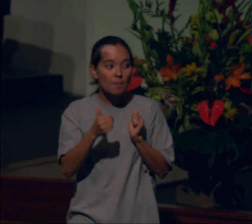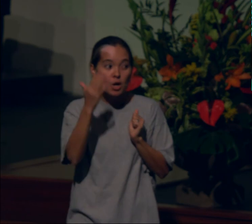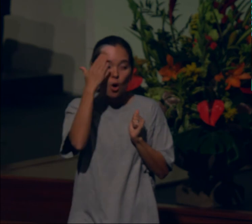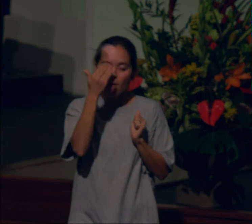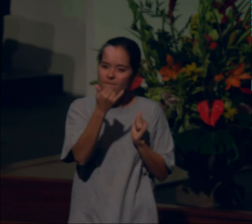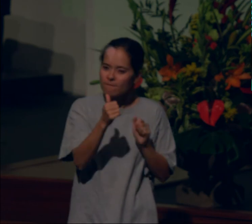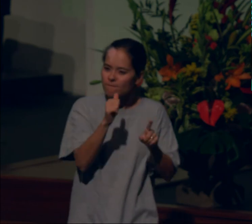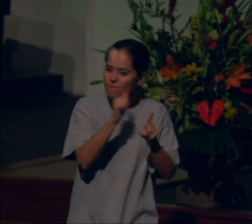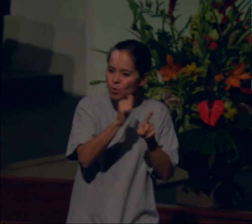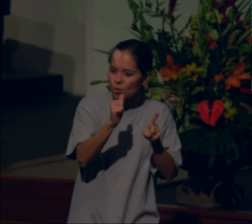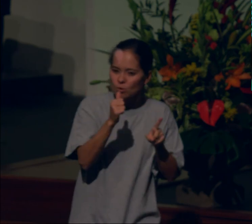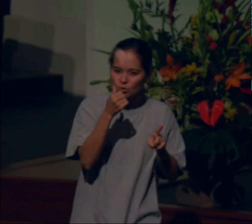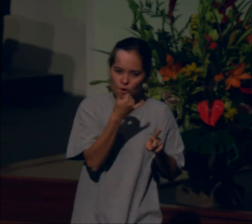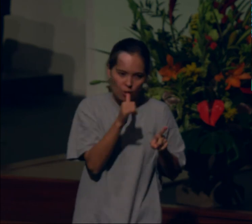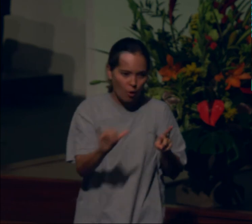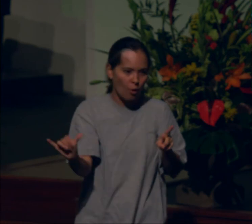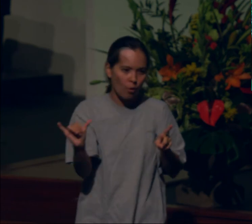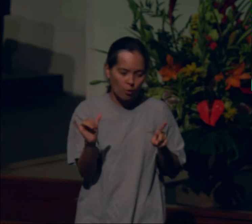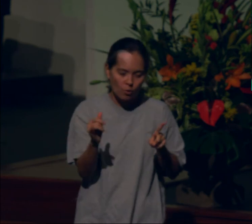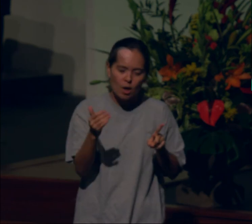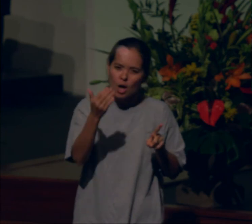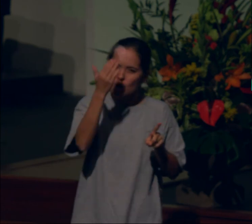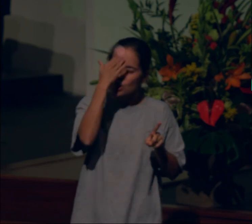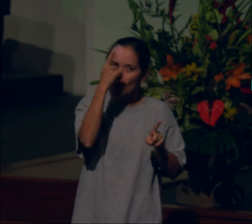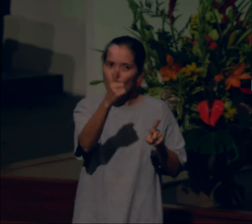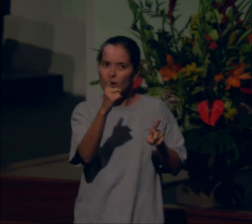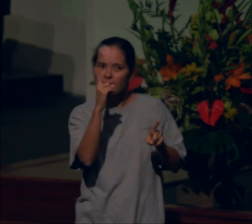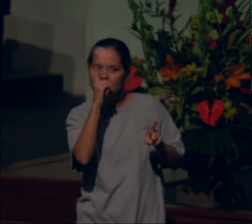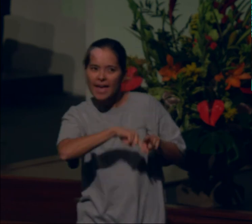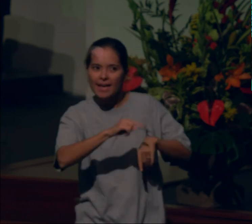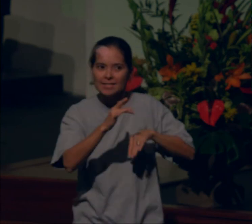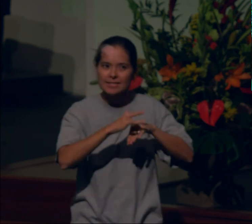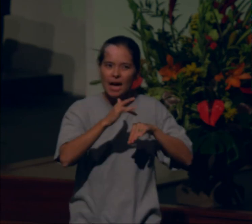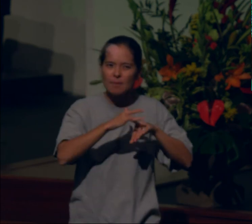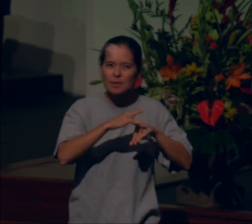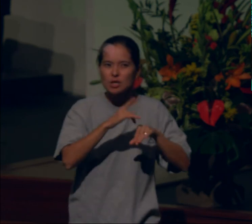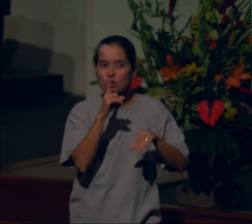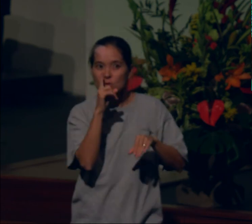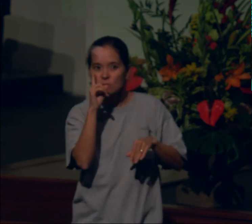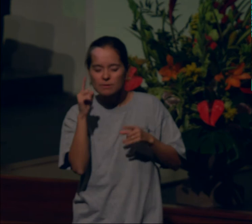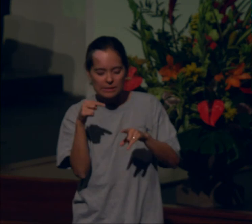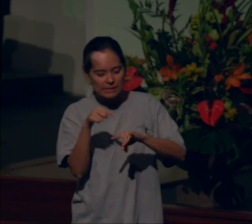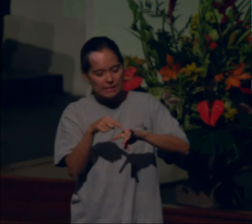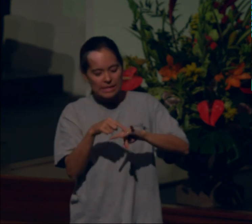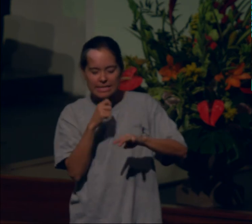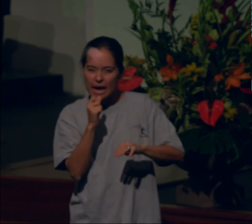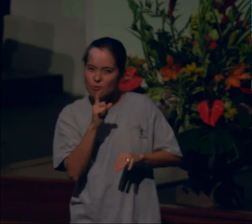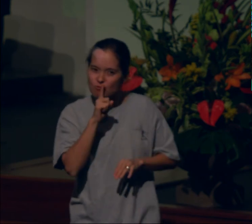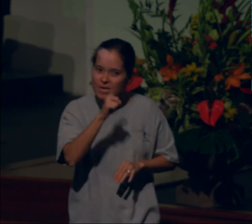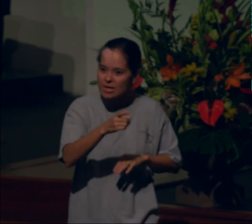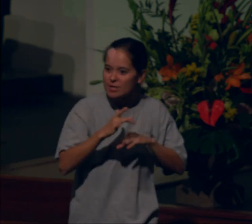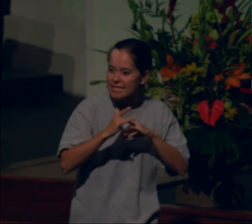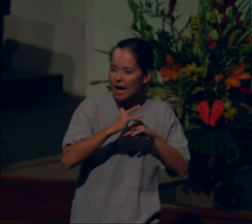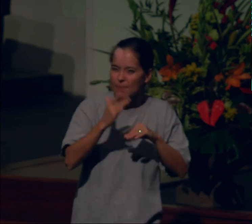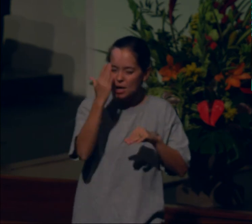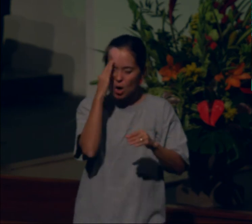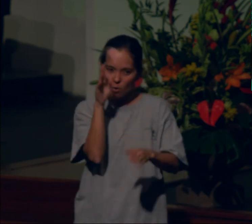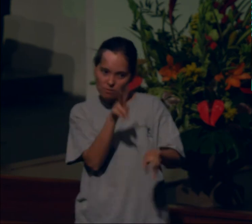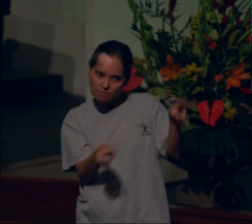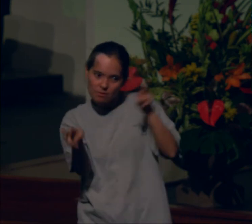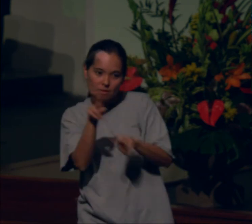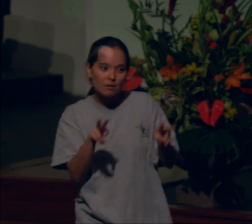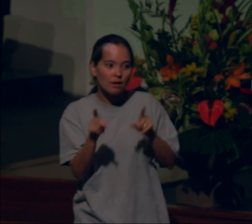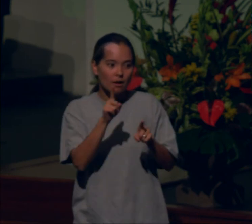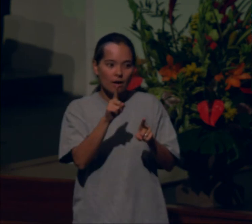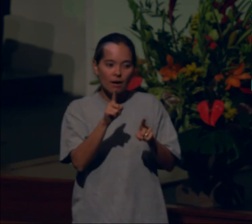when you see it. Amen. You have to understand what cubic zirconium is. You got to be able to know a real diamond when you see it. And